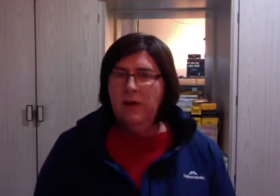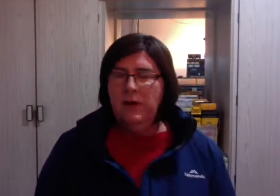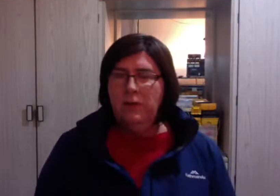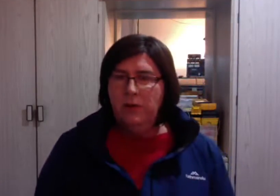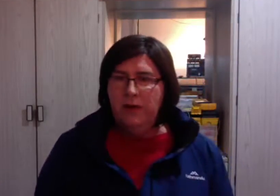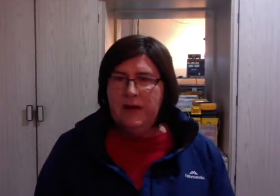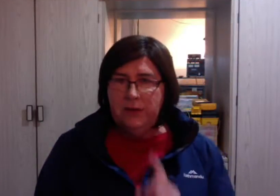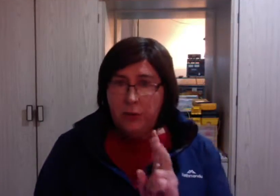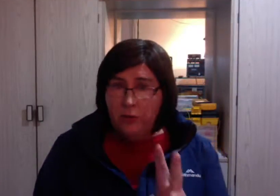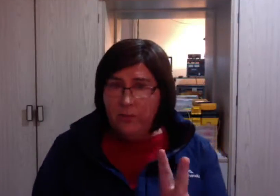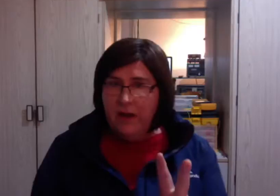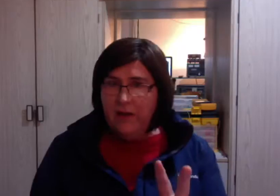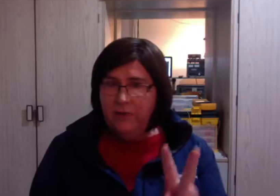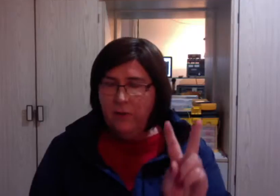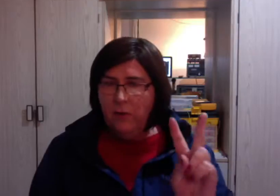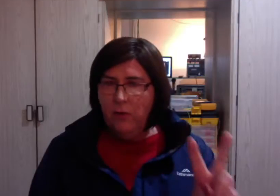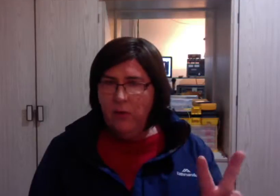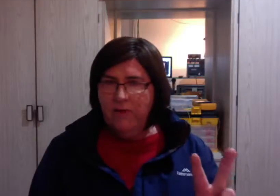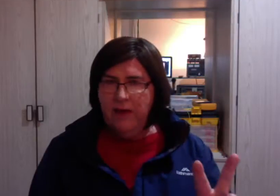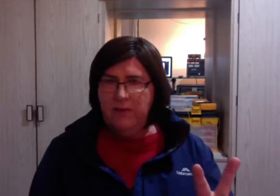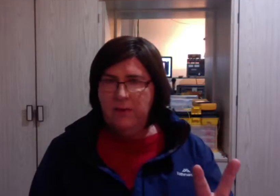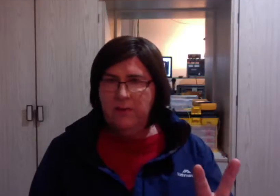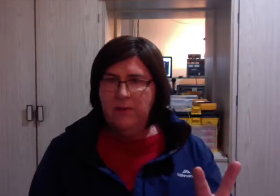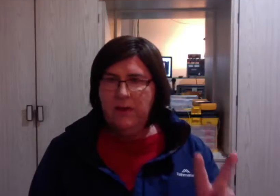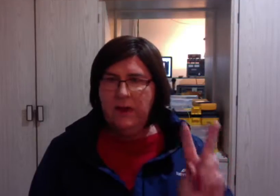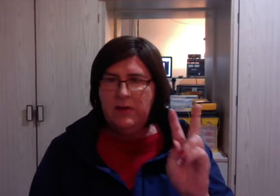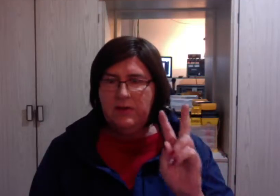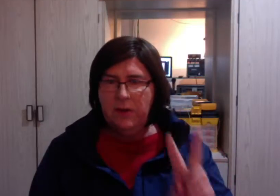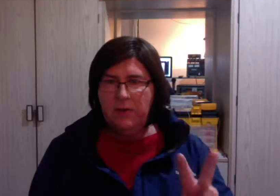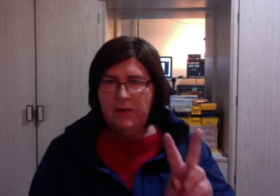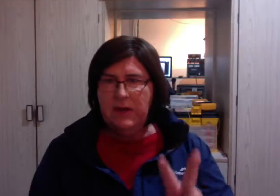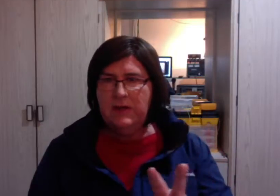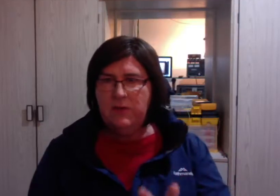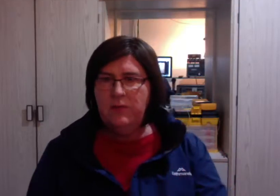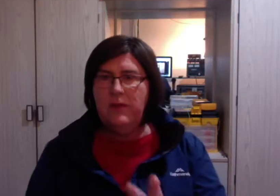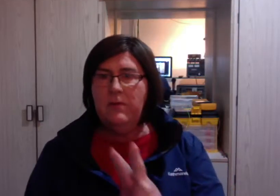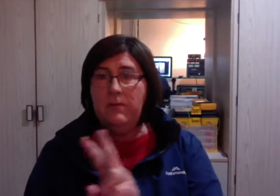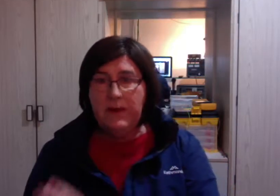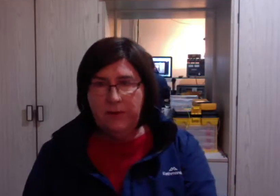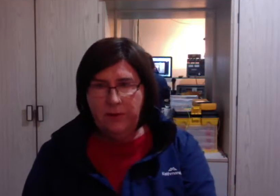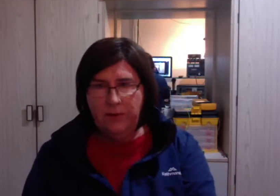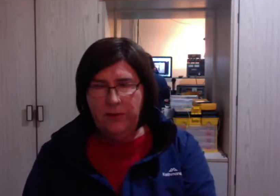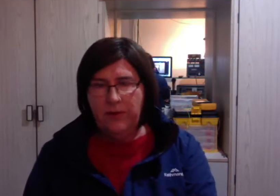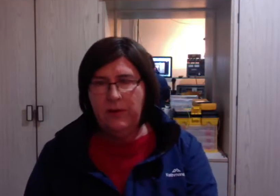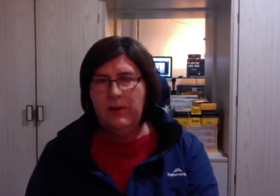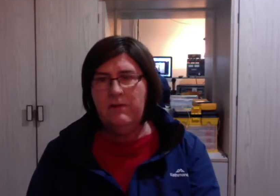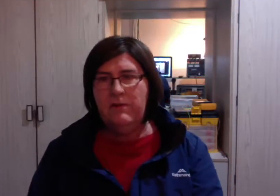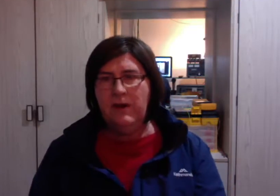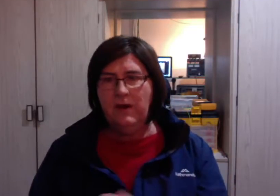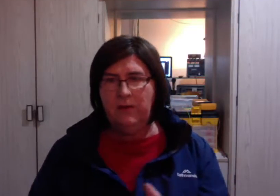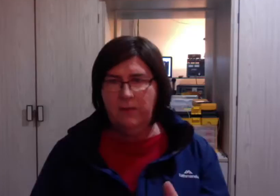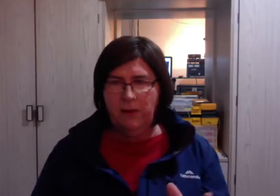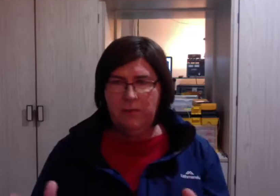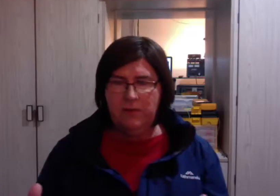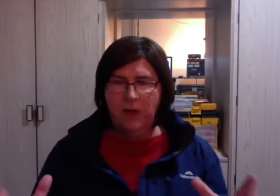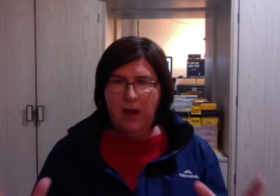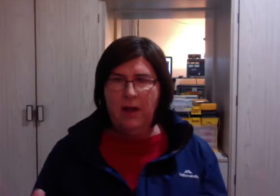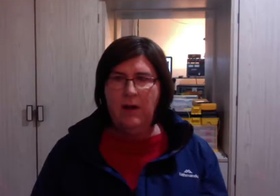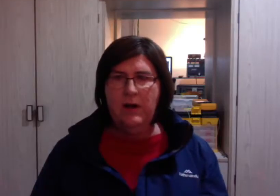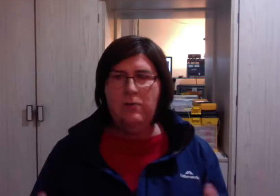You will need two spares for all of our trips. Now, you don't need two spare wheels. If you've got a tire on a